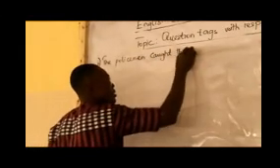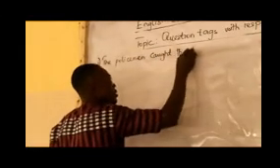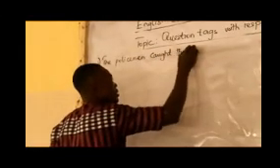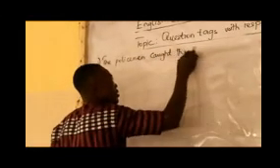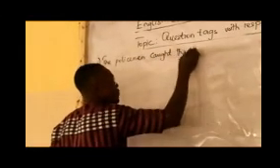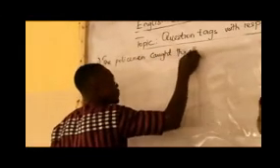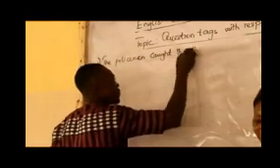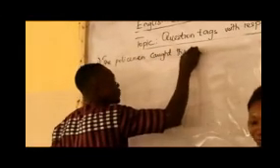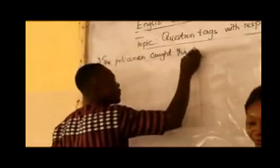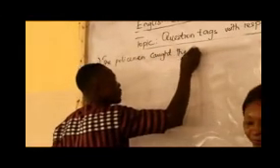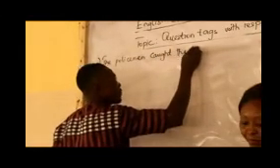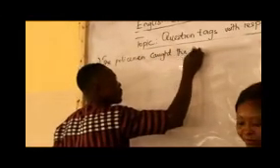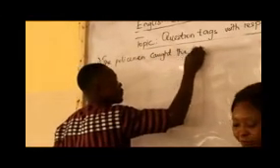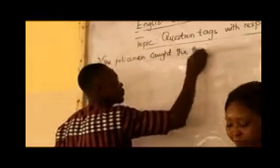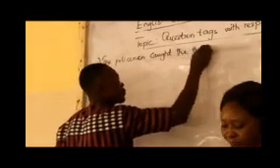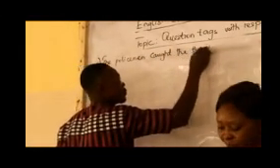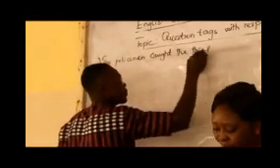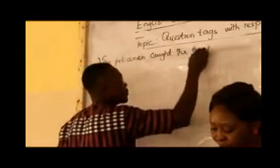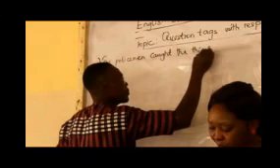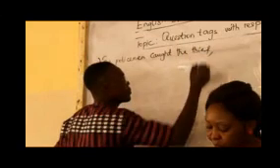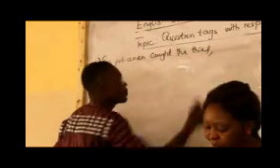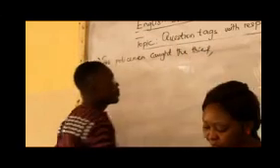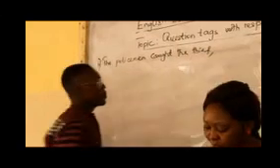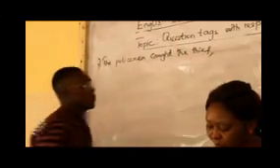the thief.